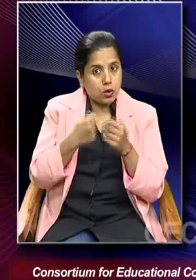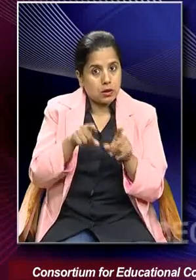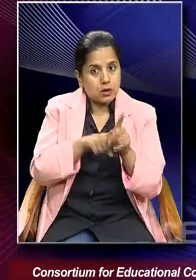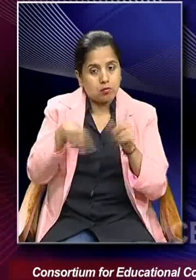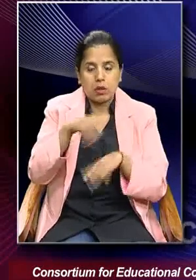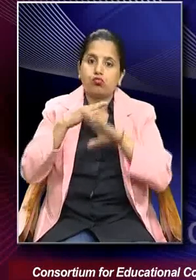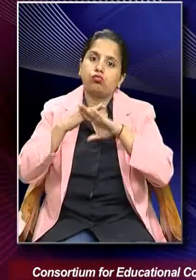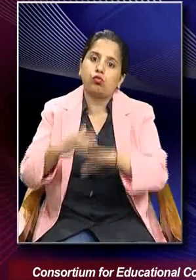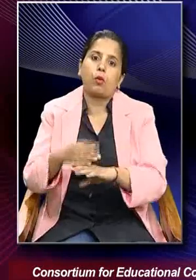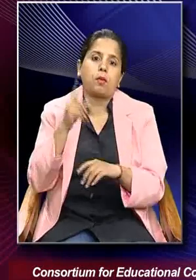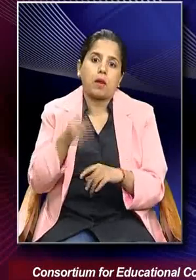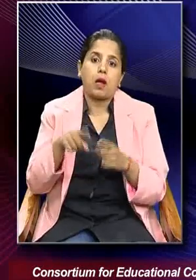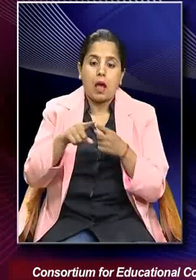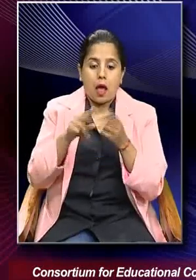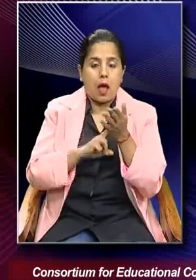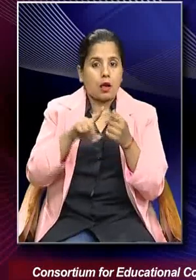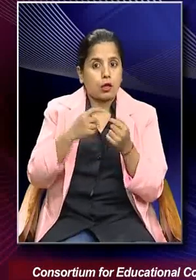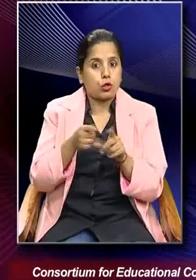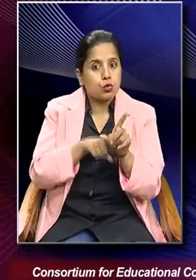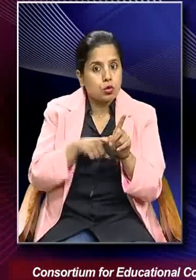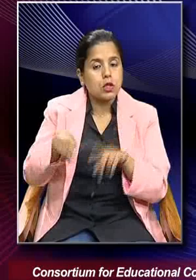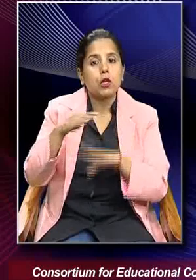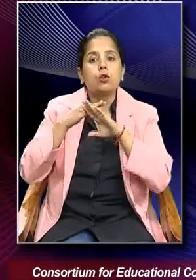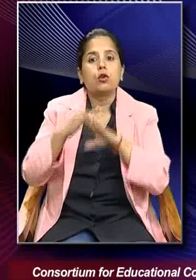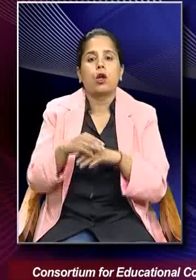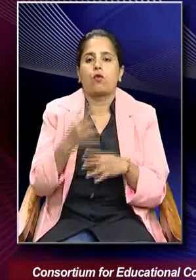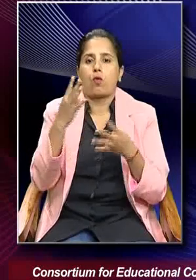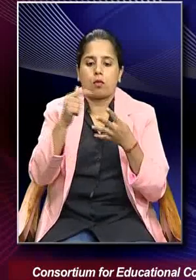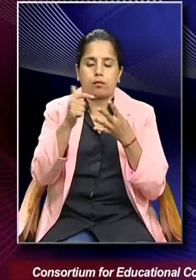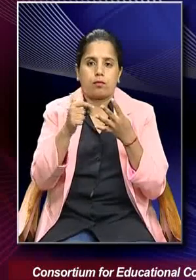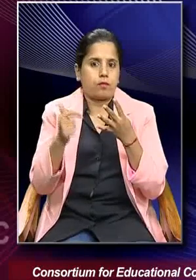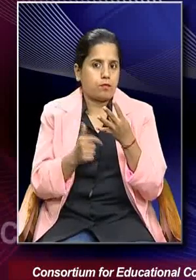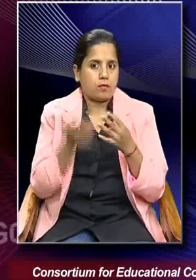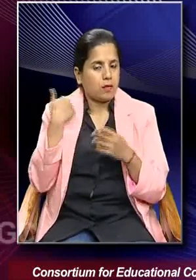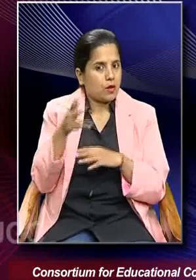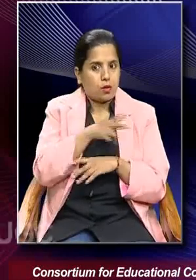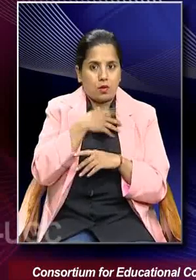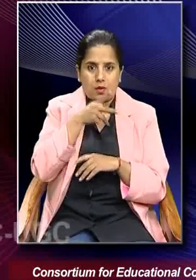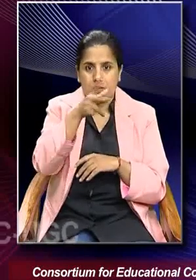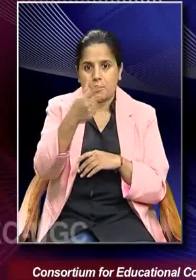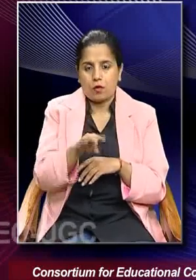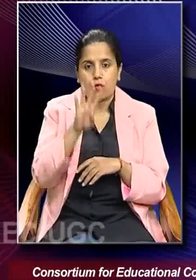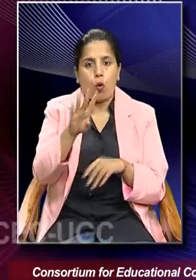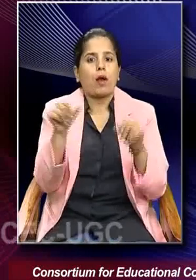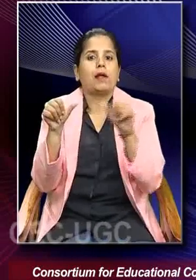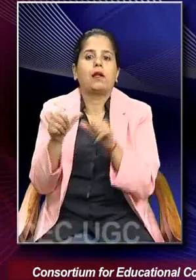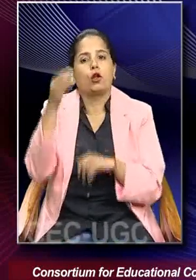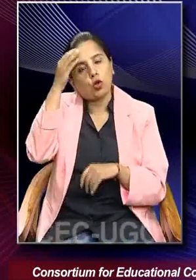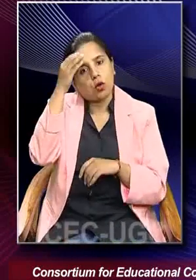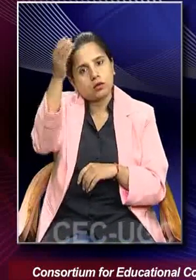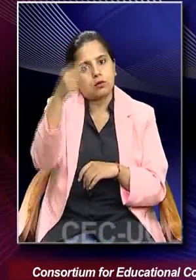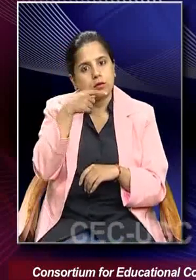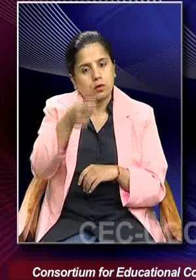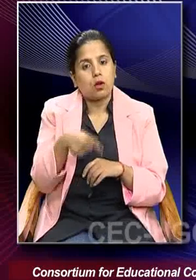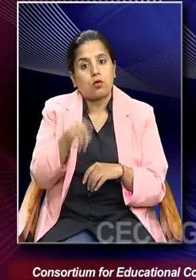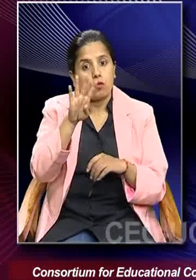secure. And energy security brings about 4 dimensions. As I told you, 4A concept of energy security.